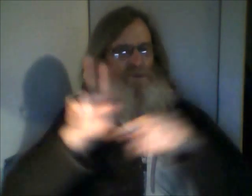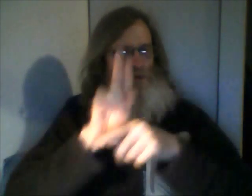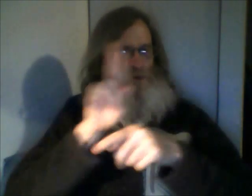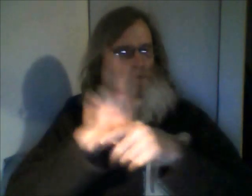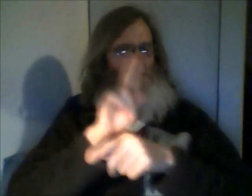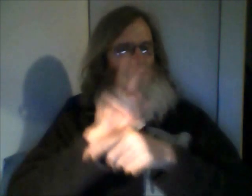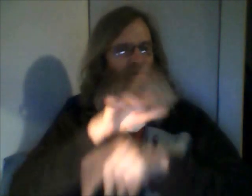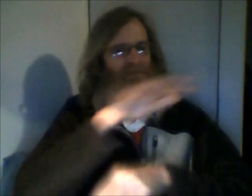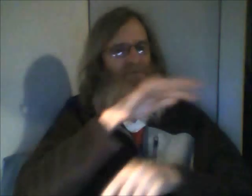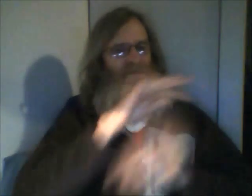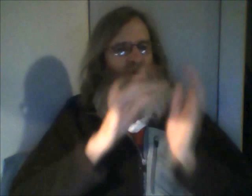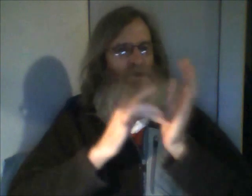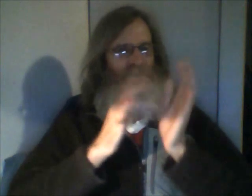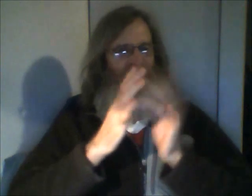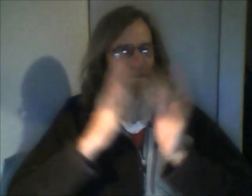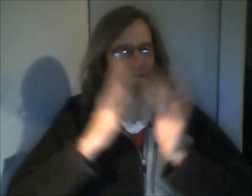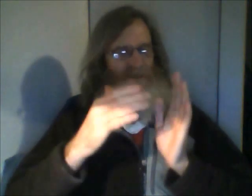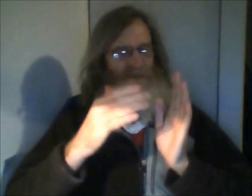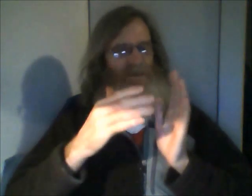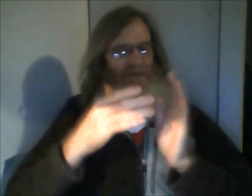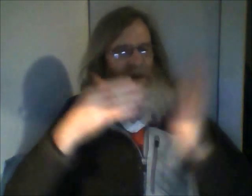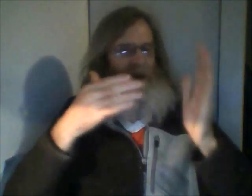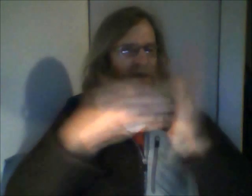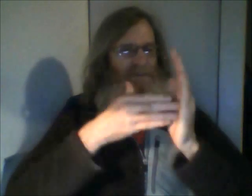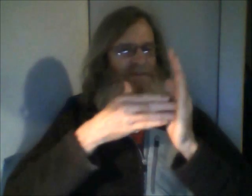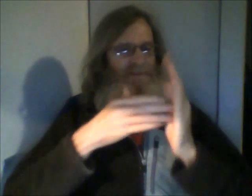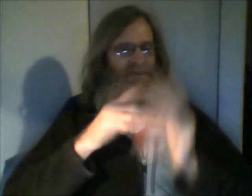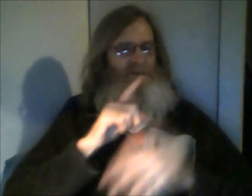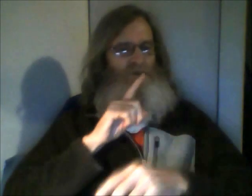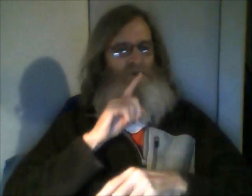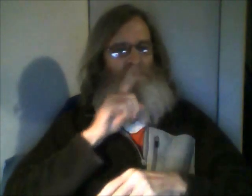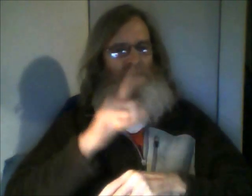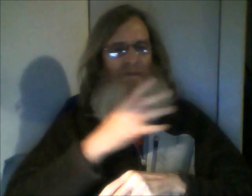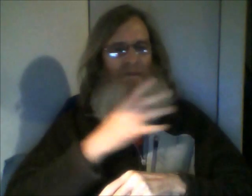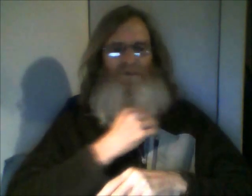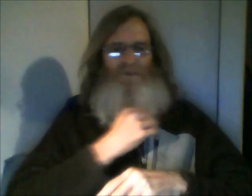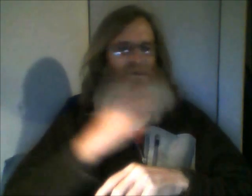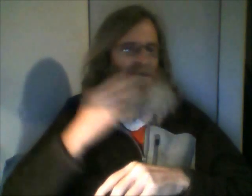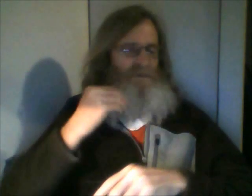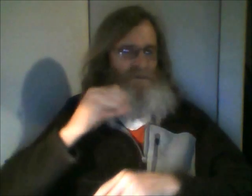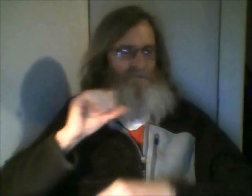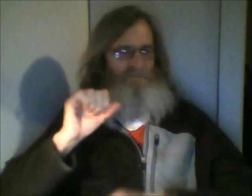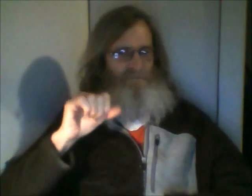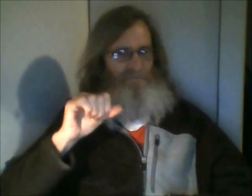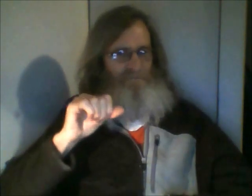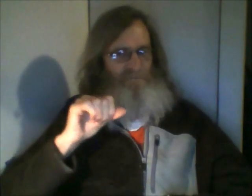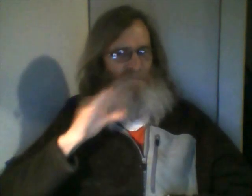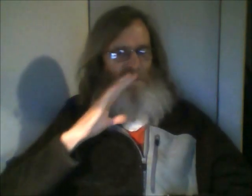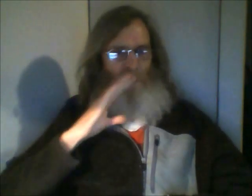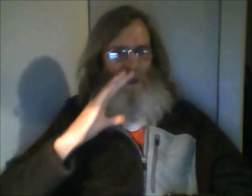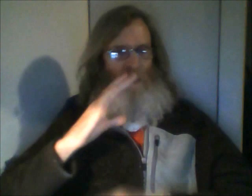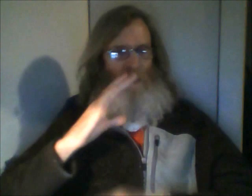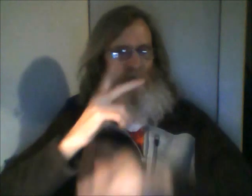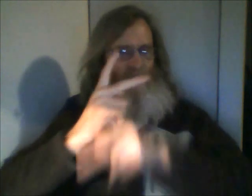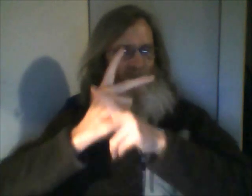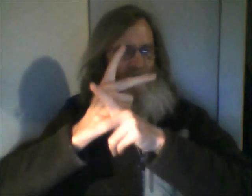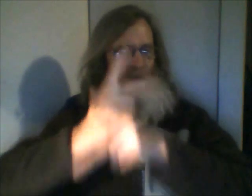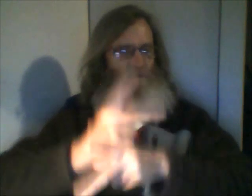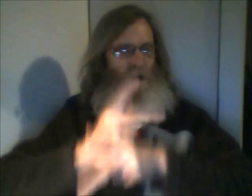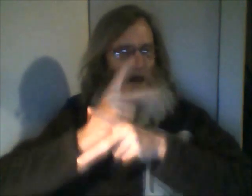After coating the mold cavity with a release agent to prevent sticking, they place the wrapped bladder inside, then install an inflection